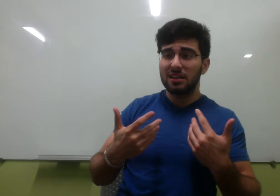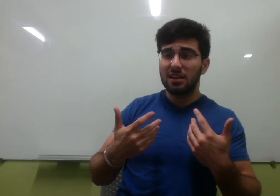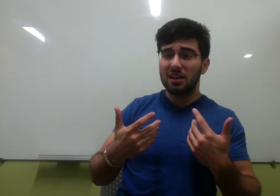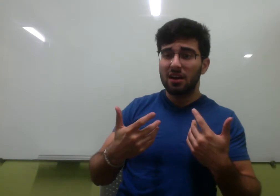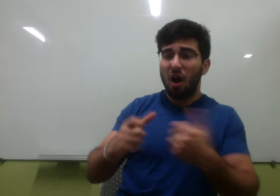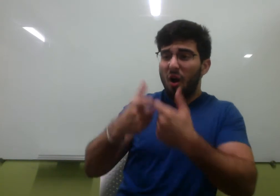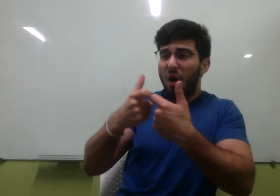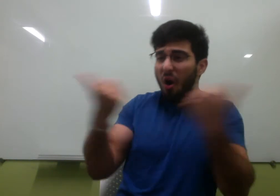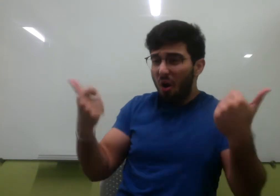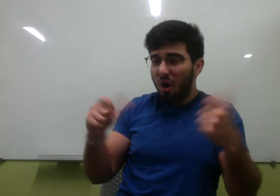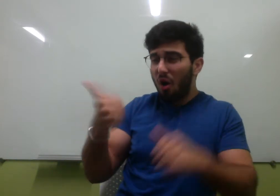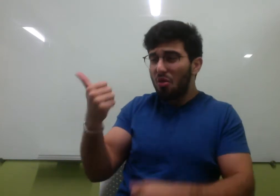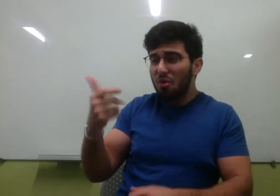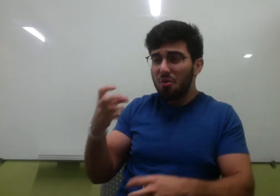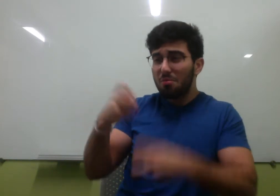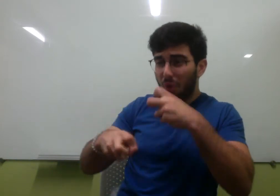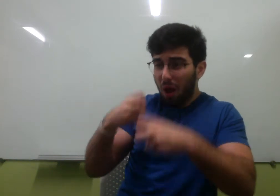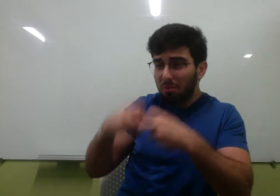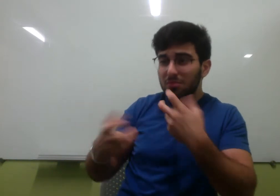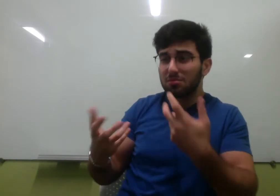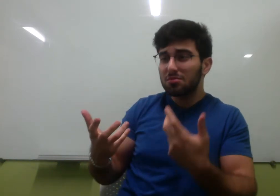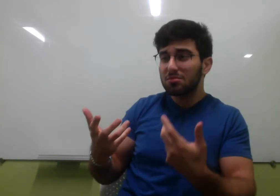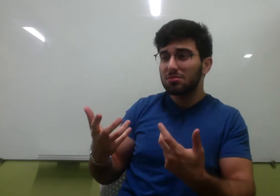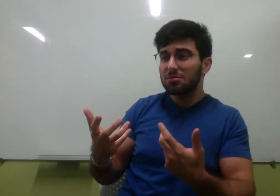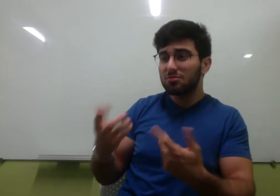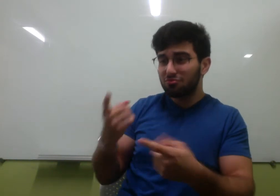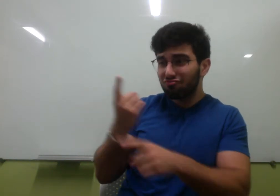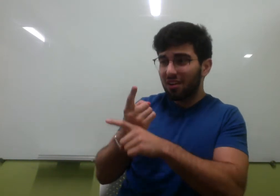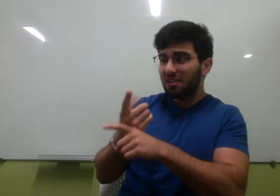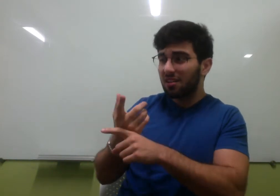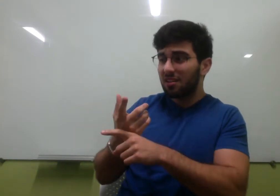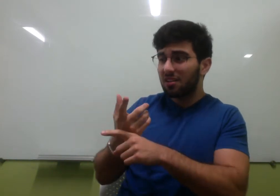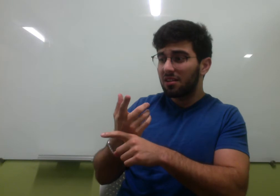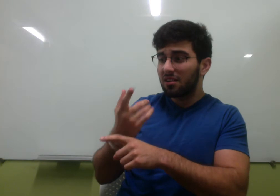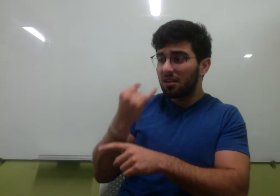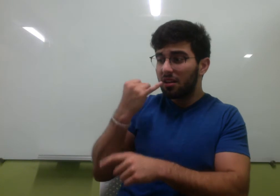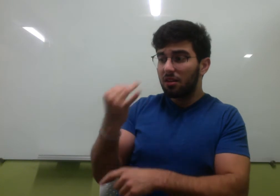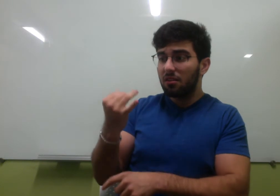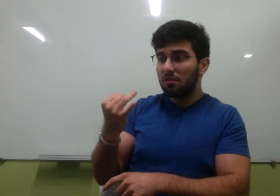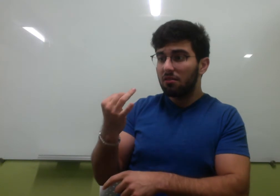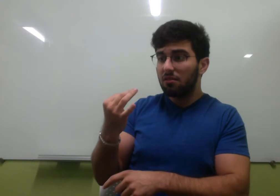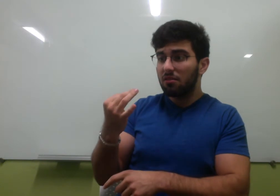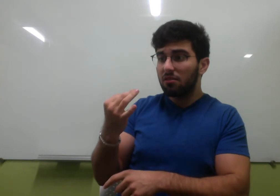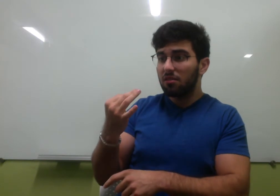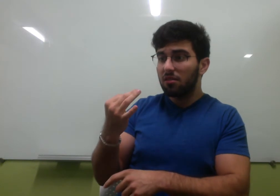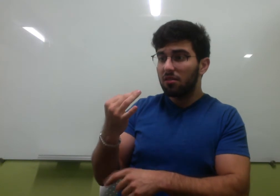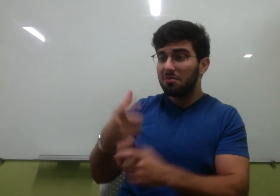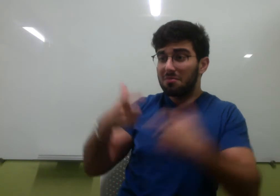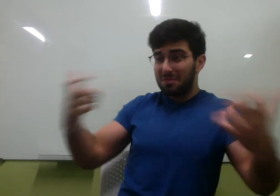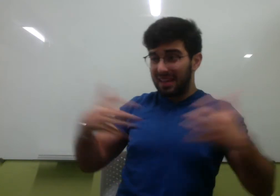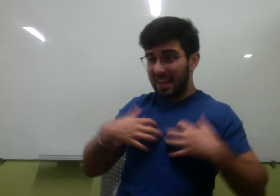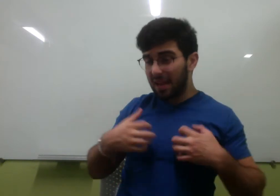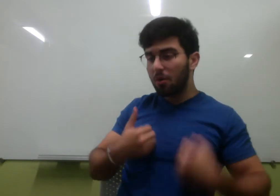it's, again, though, its heart is not proportionately up to the task. So there's been other adaptations that the giraffe underwent over